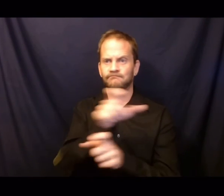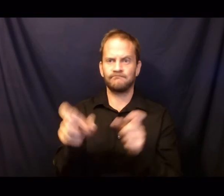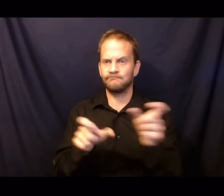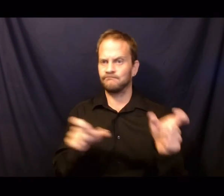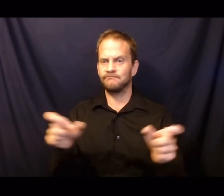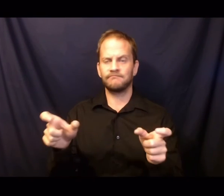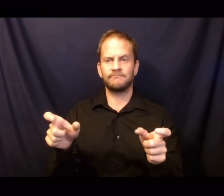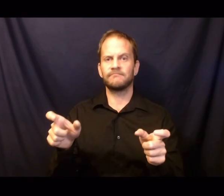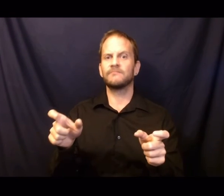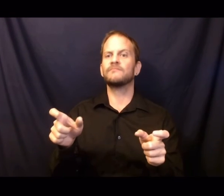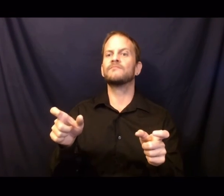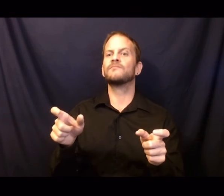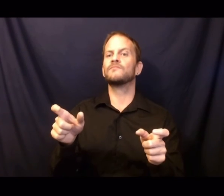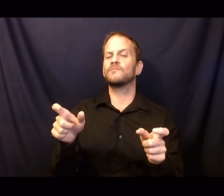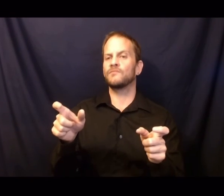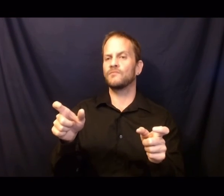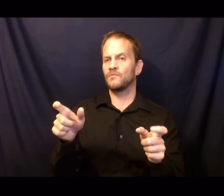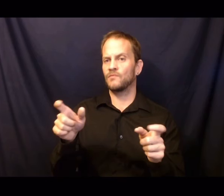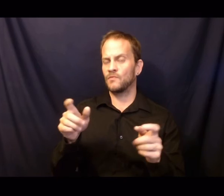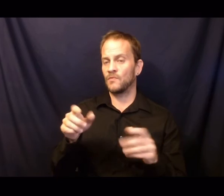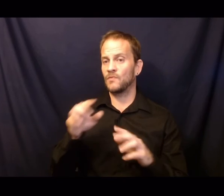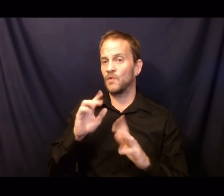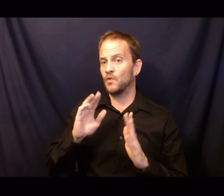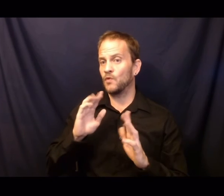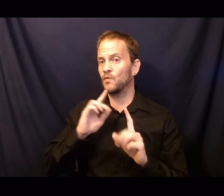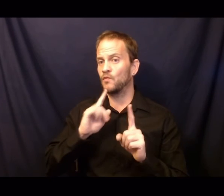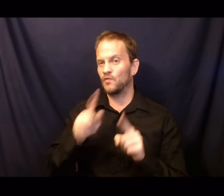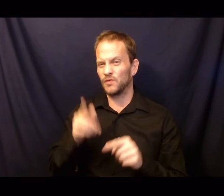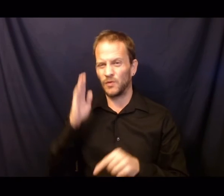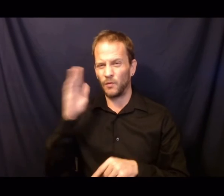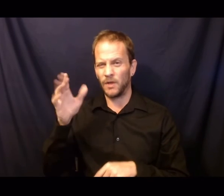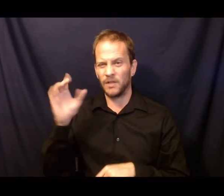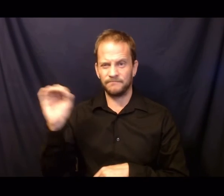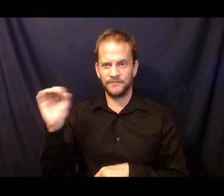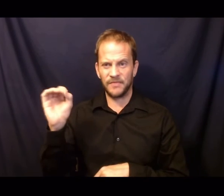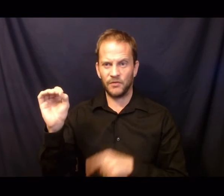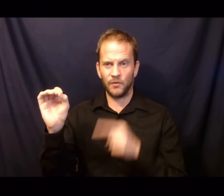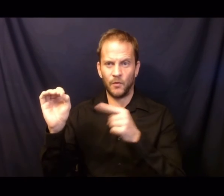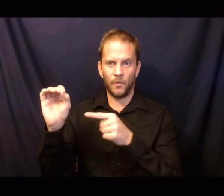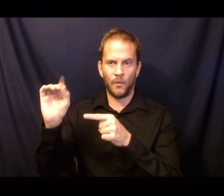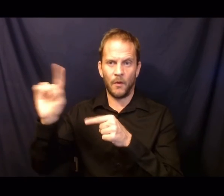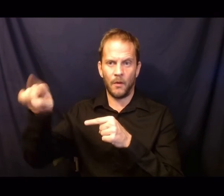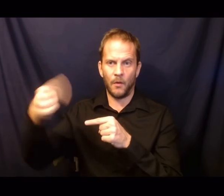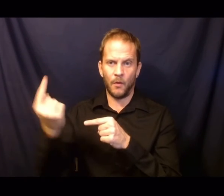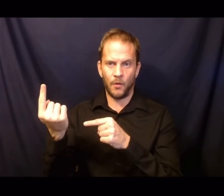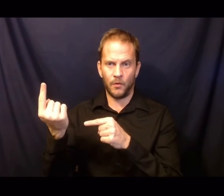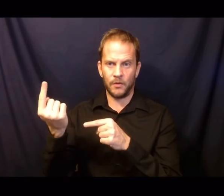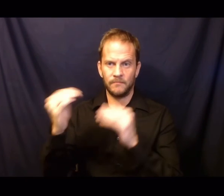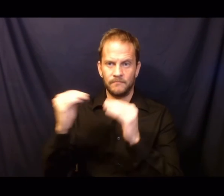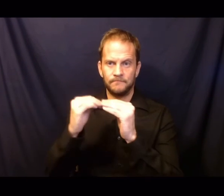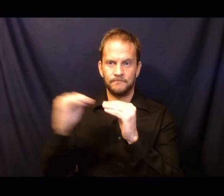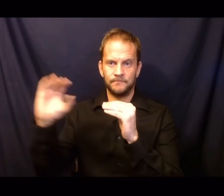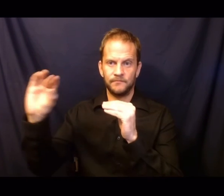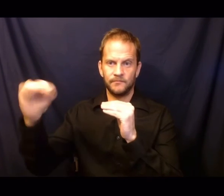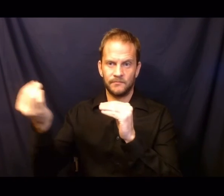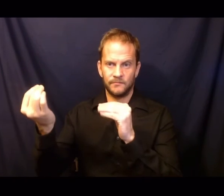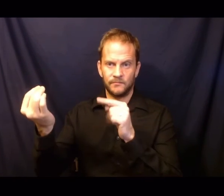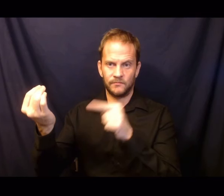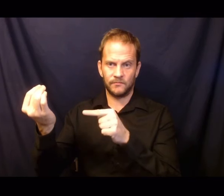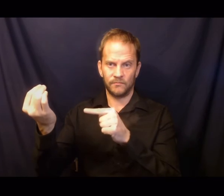product property, which requires us to have 0 on one side of the equation. Okay, so we're going to group the first 2 terms